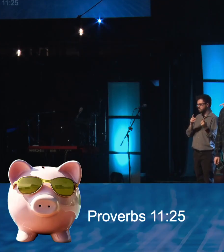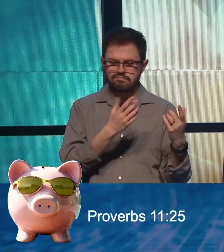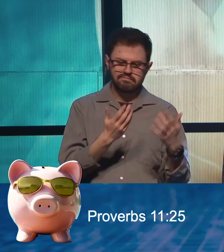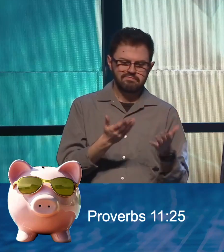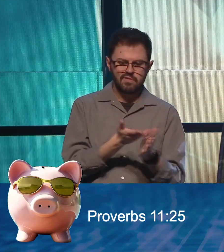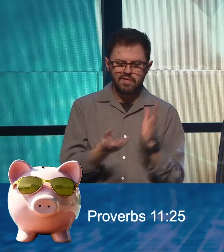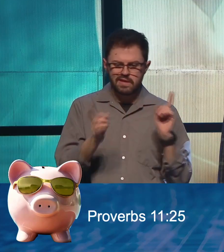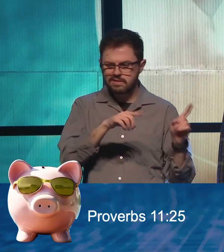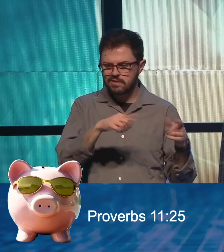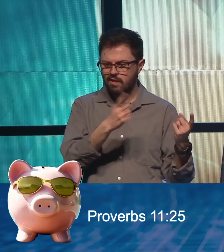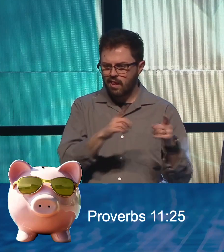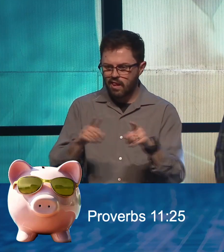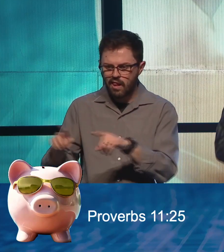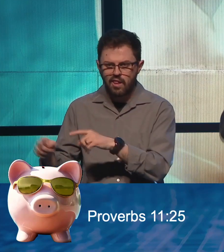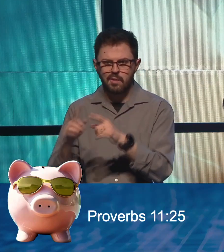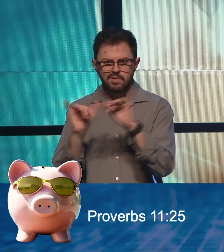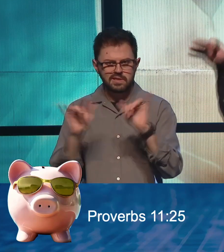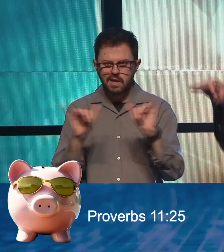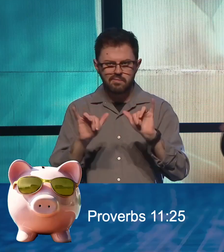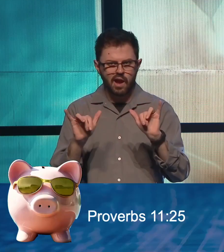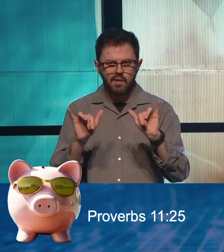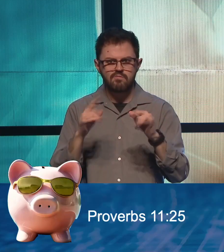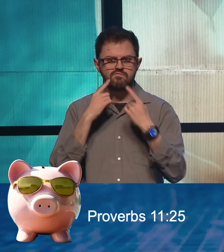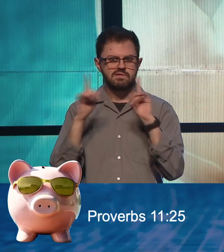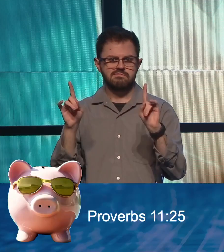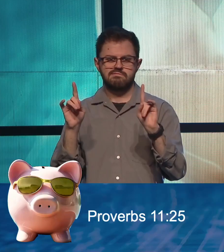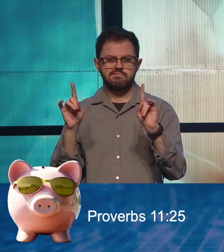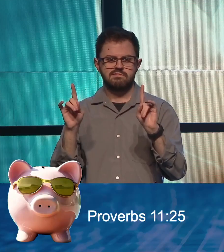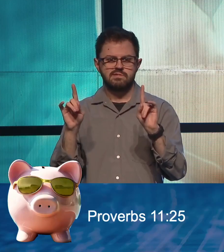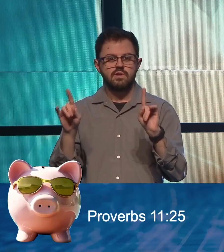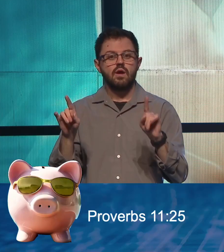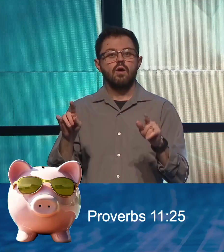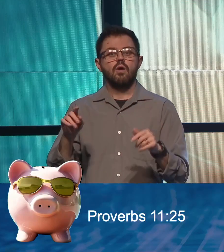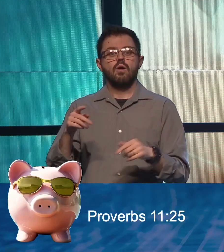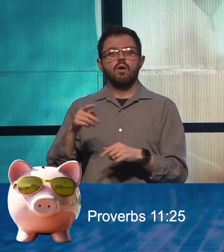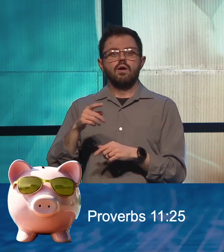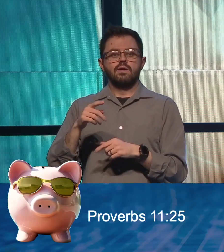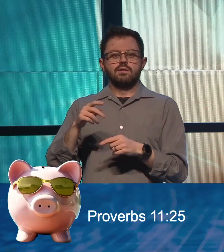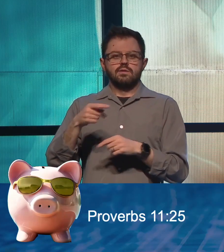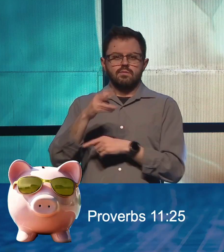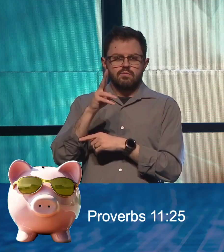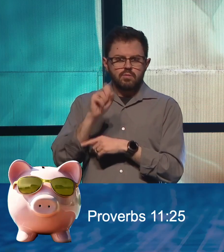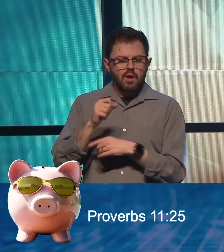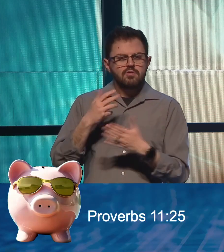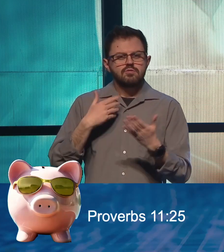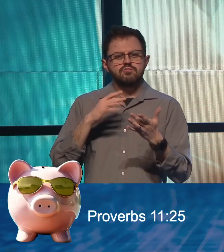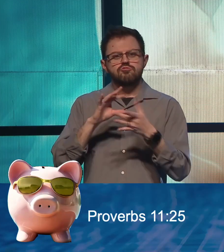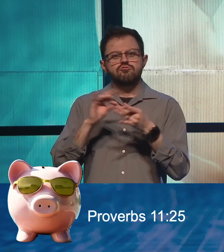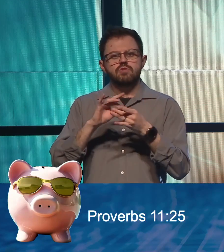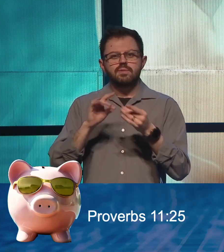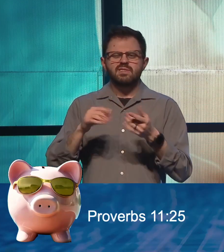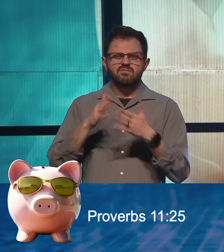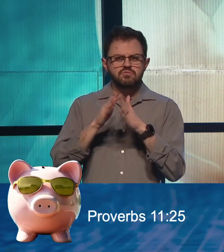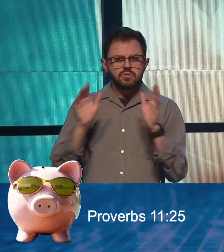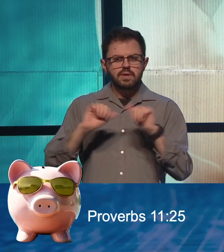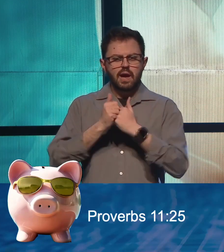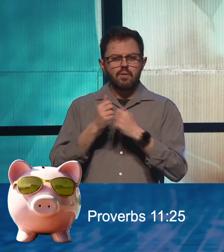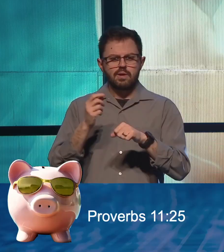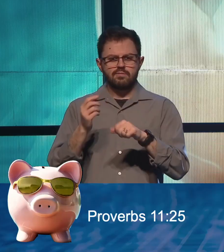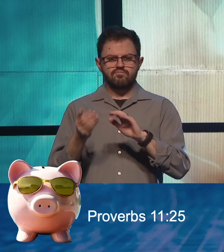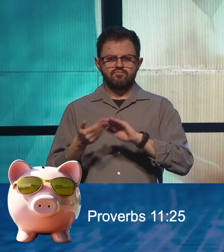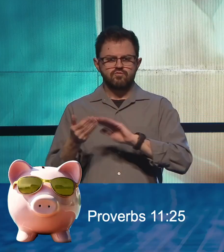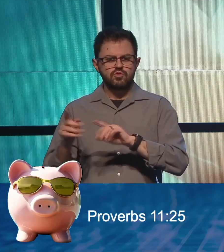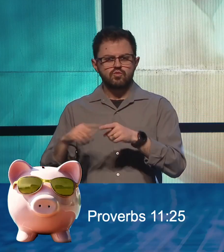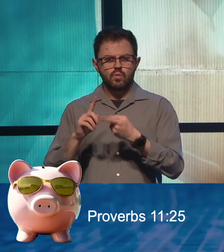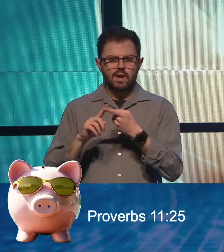have to remember that when Proverbs is written, it's saying this is generally how it works when all the stars are aligned, okay? So there's wisdom there for us in making